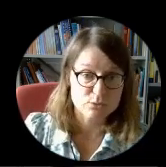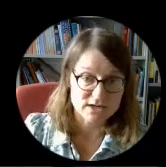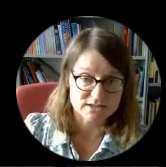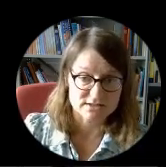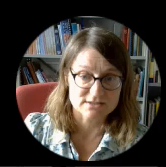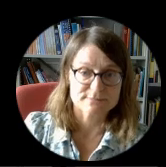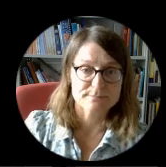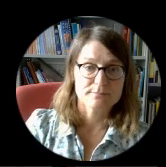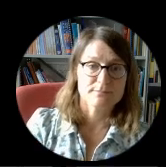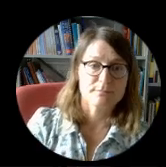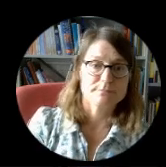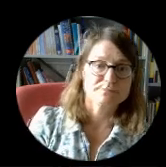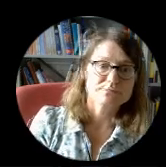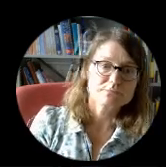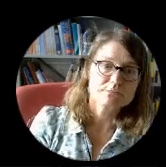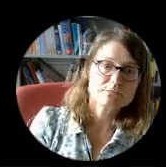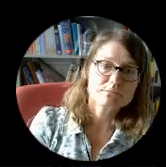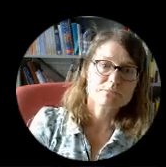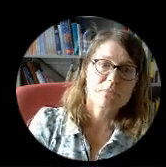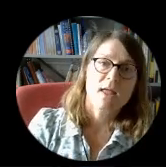multilingual situations.